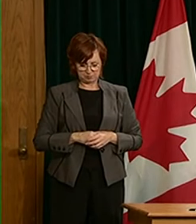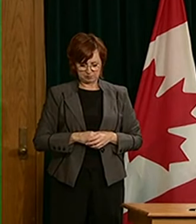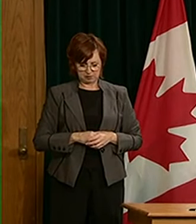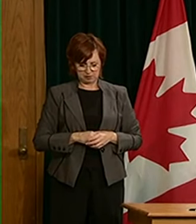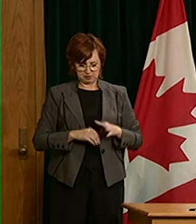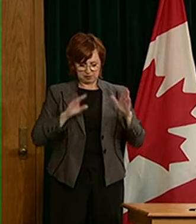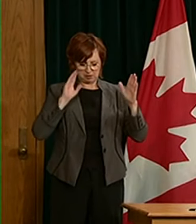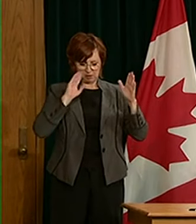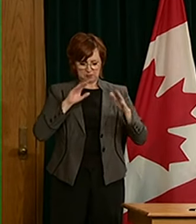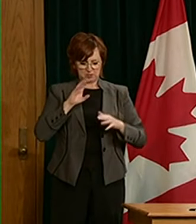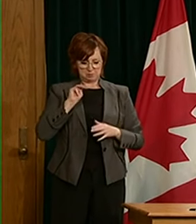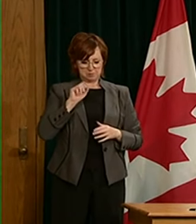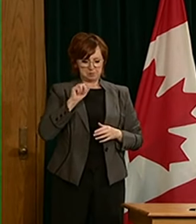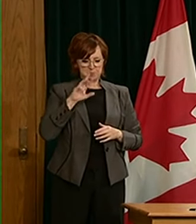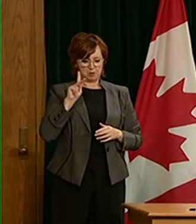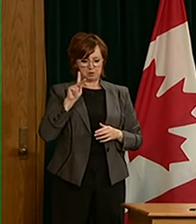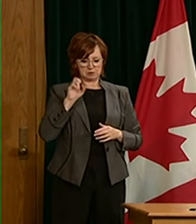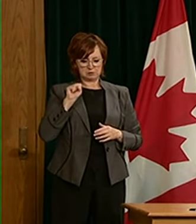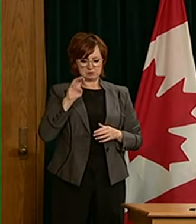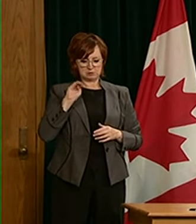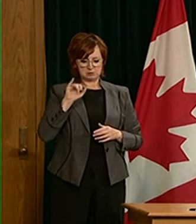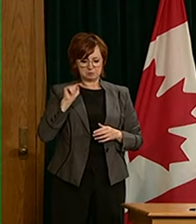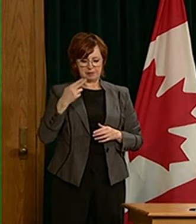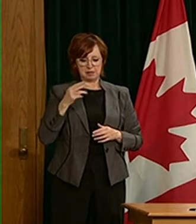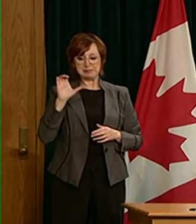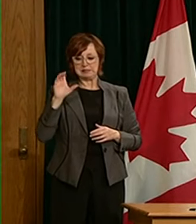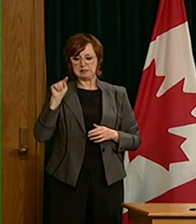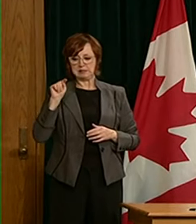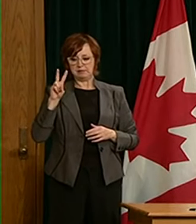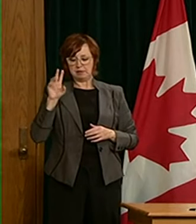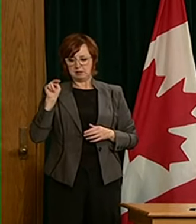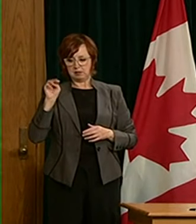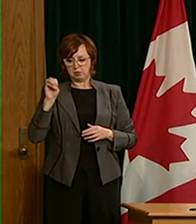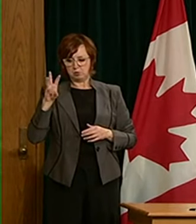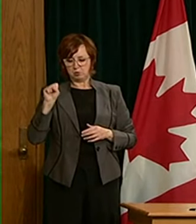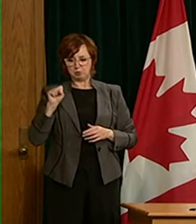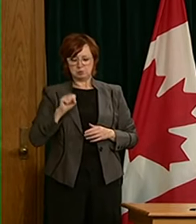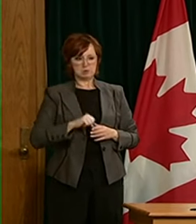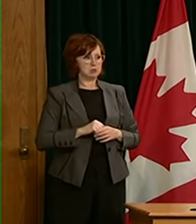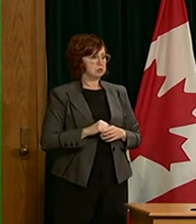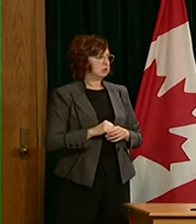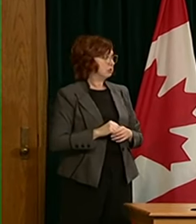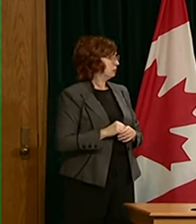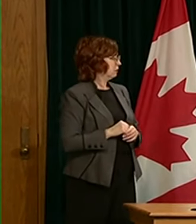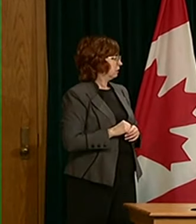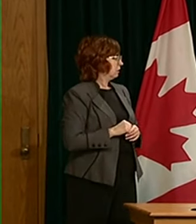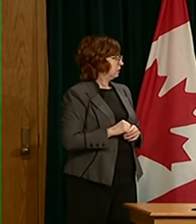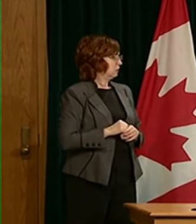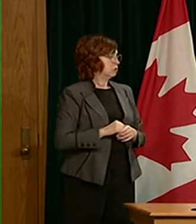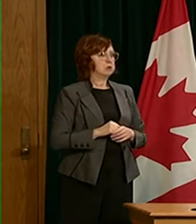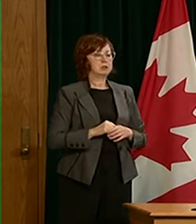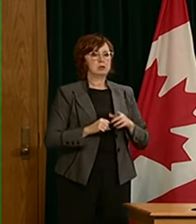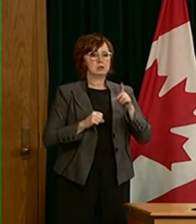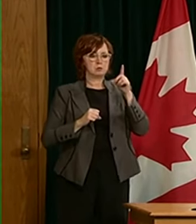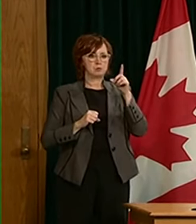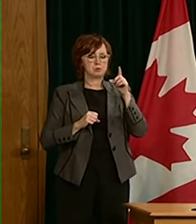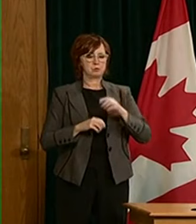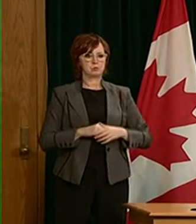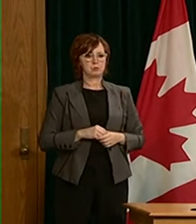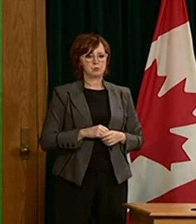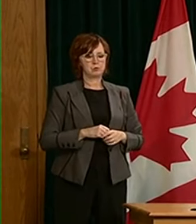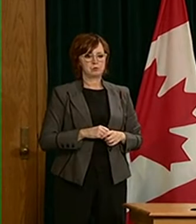Jenna, I have Mark Smith with CTV. Mark, you're unmuted. Just wondering how confident the